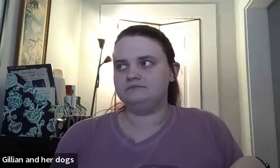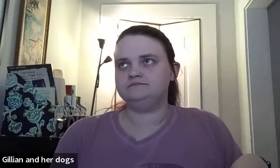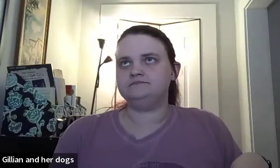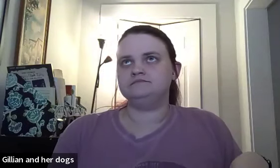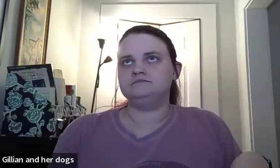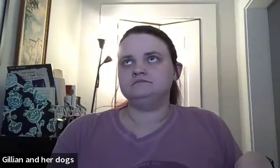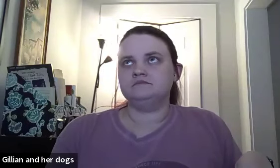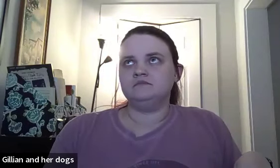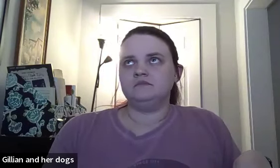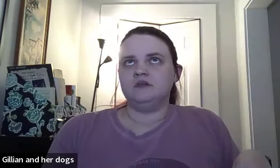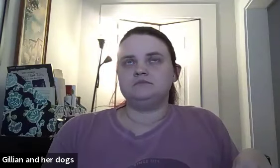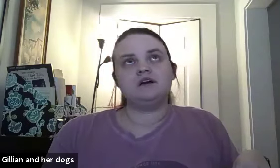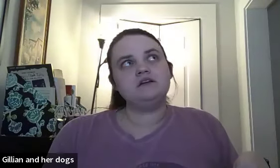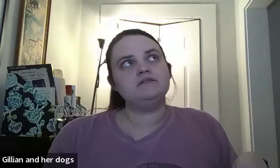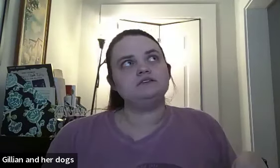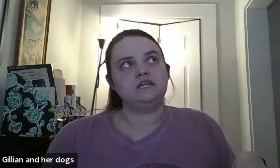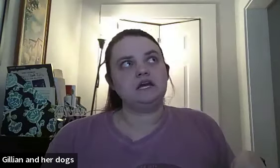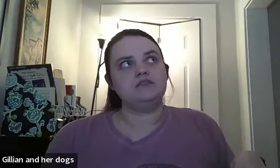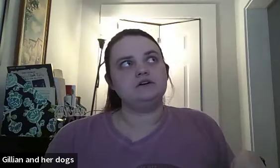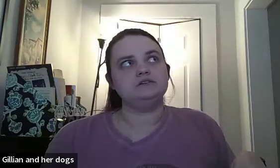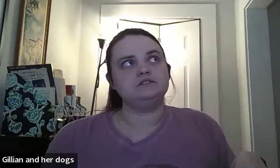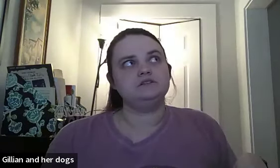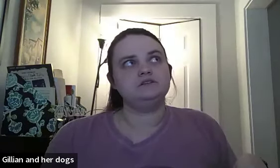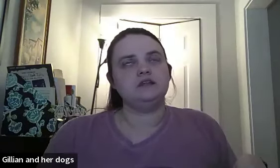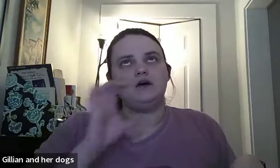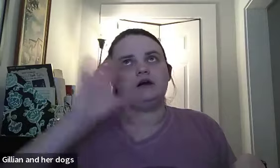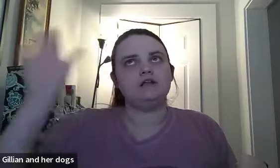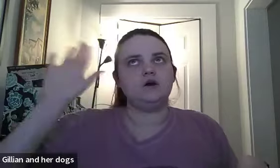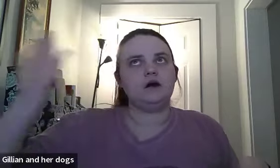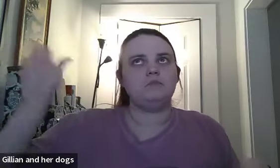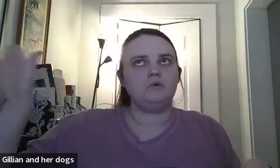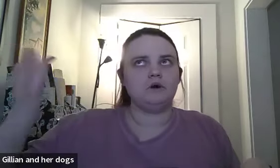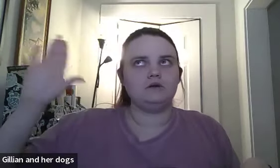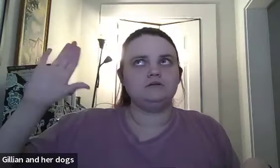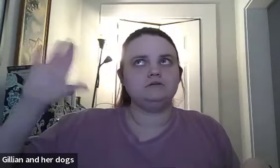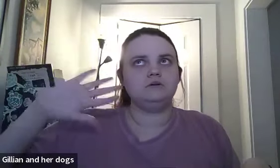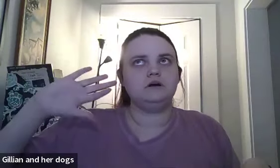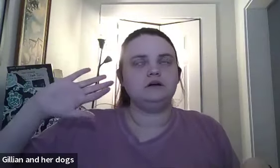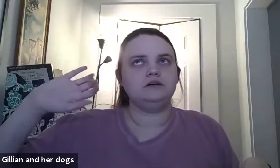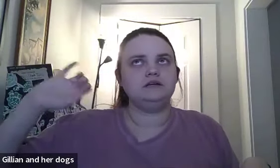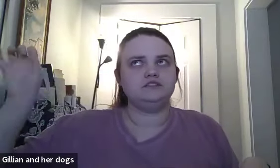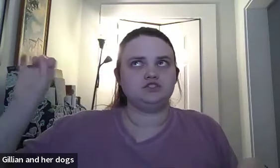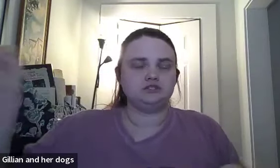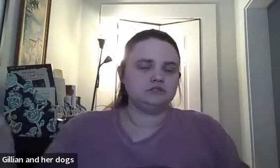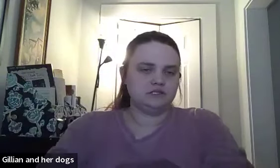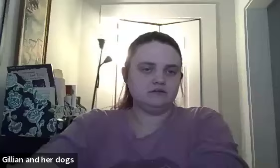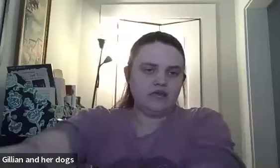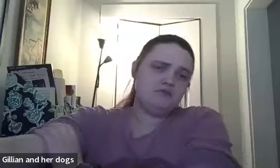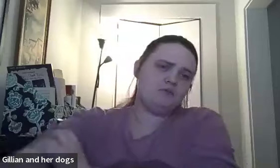Um, I'm trying to think if there's any others. They all kind of go out more eastern.